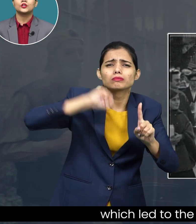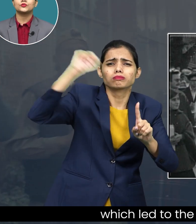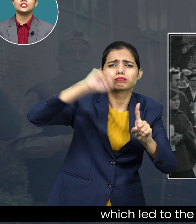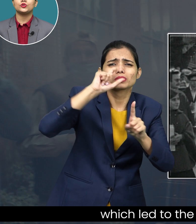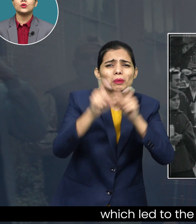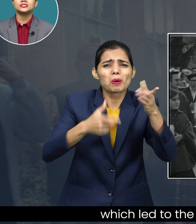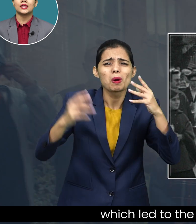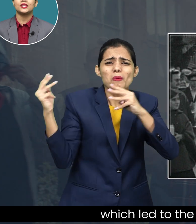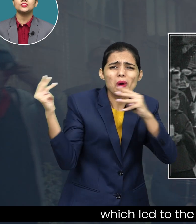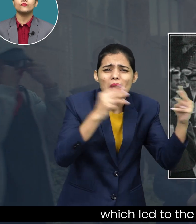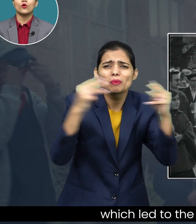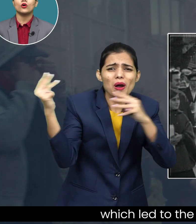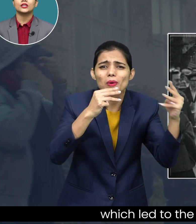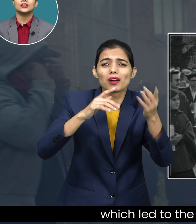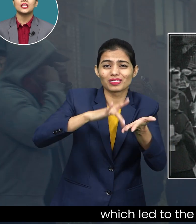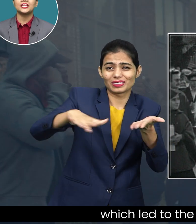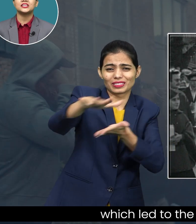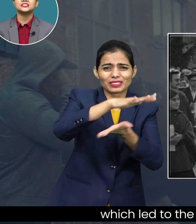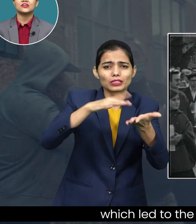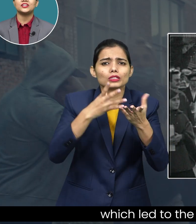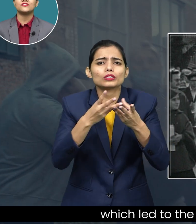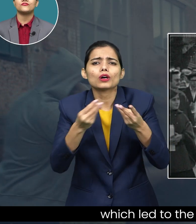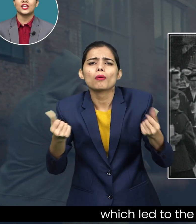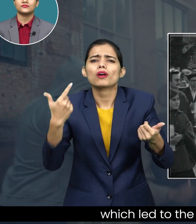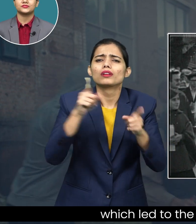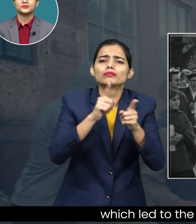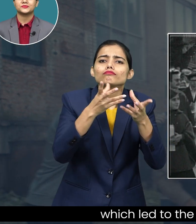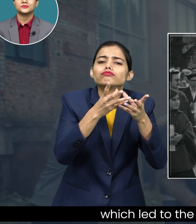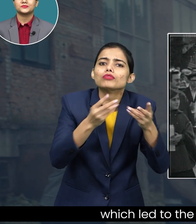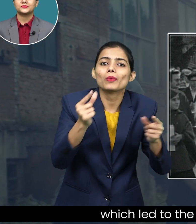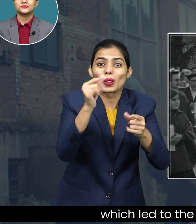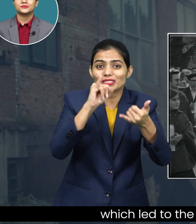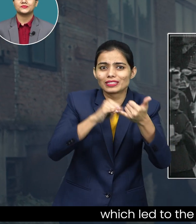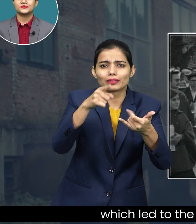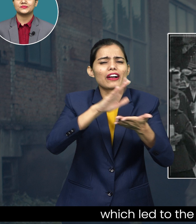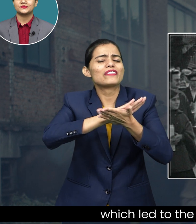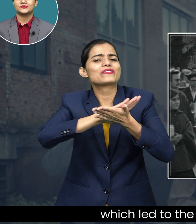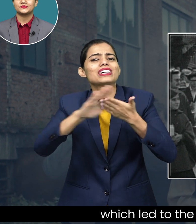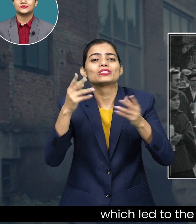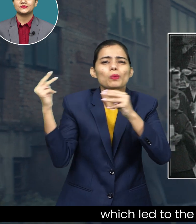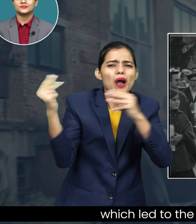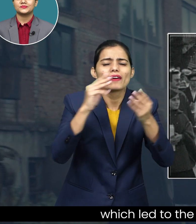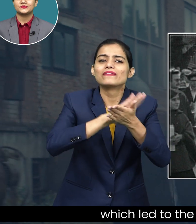led to the US ending the war in 1975.